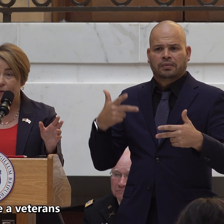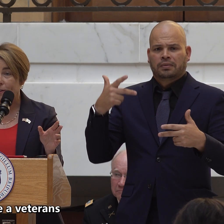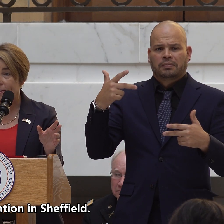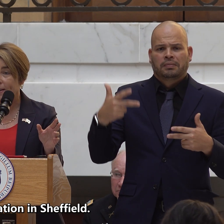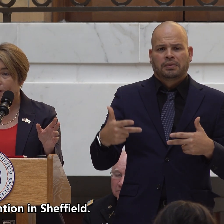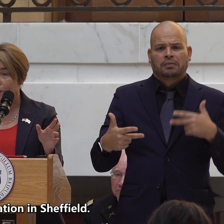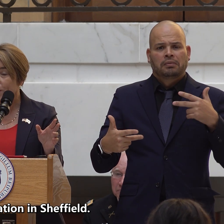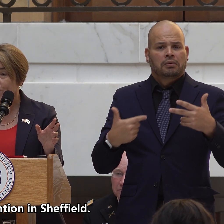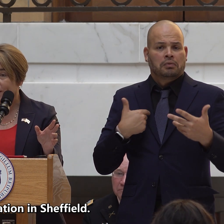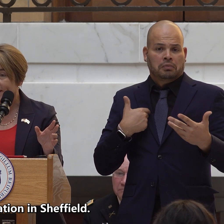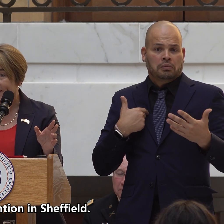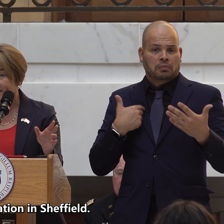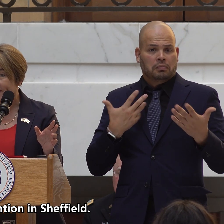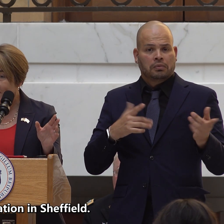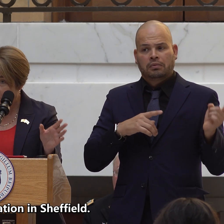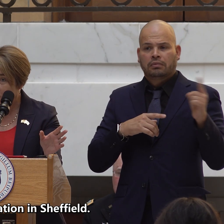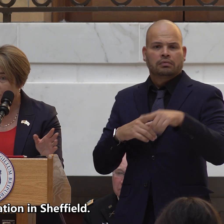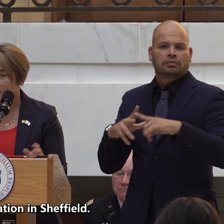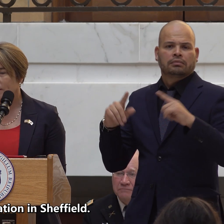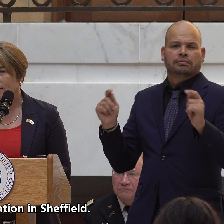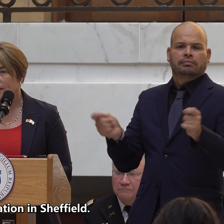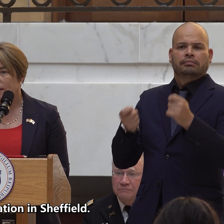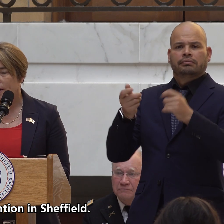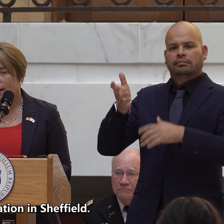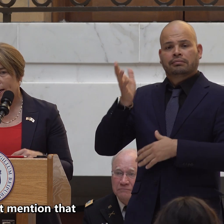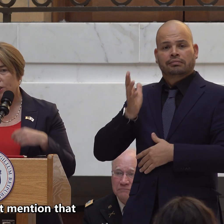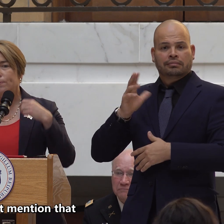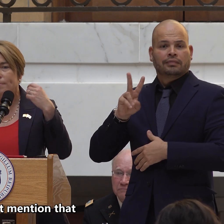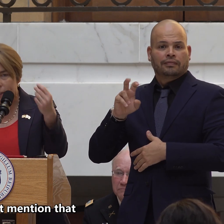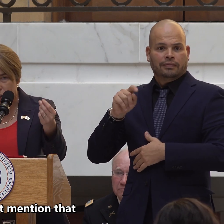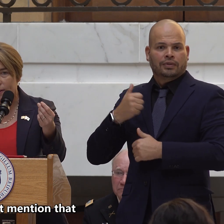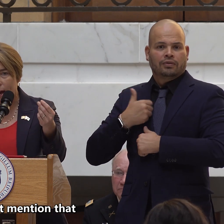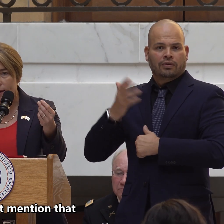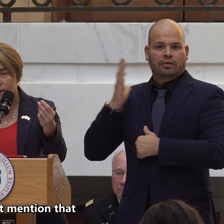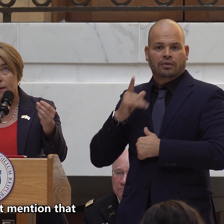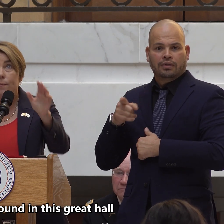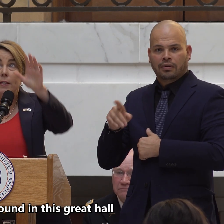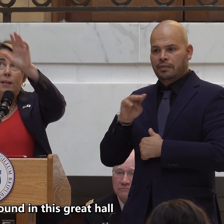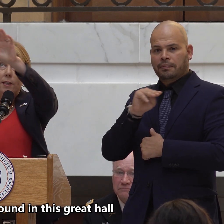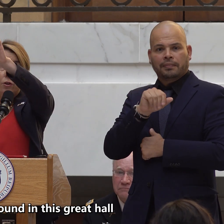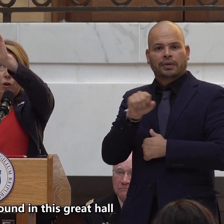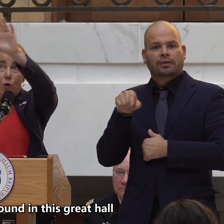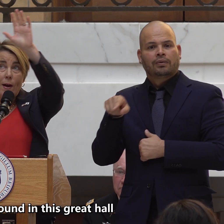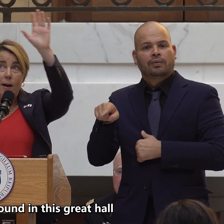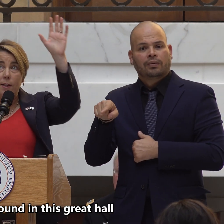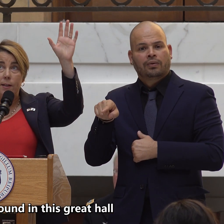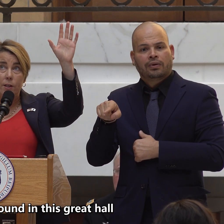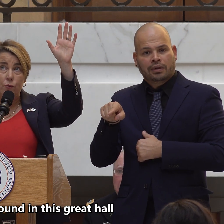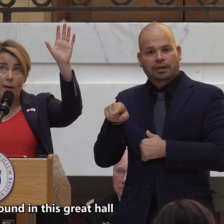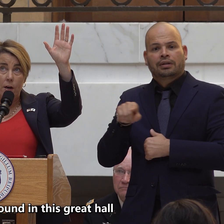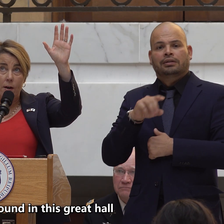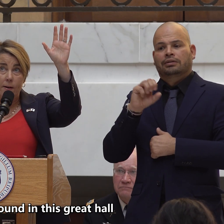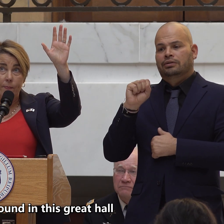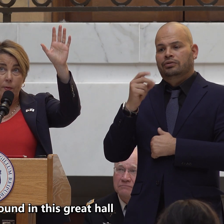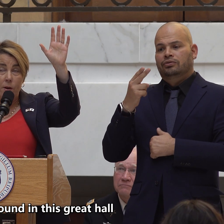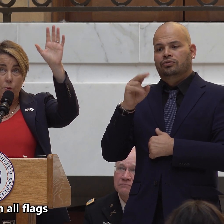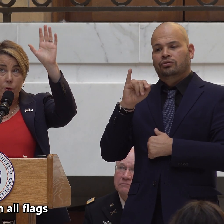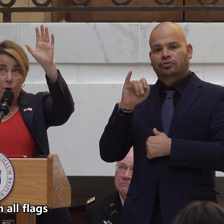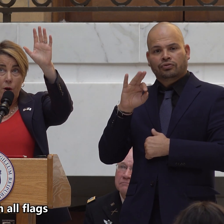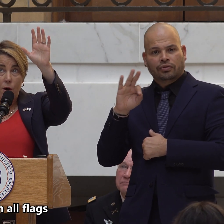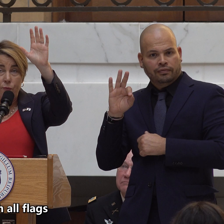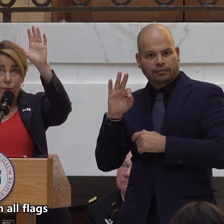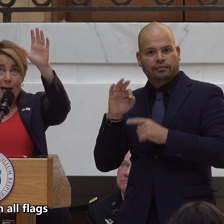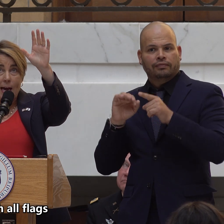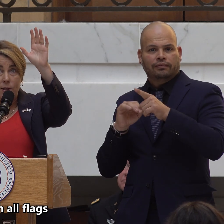a veterans celebration in Sheffield. And I just mention that because look around in this great hall